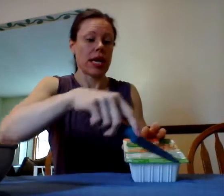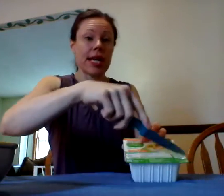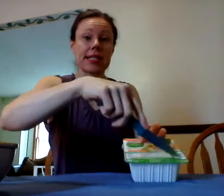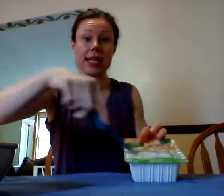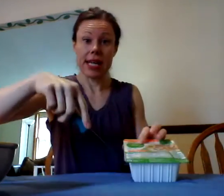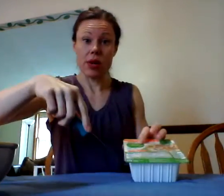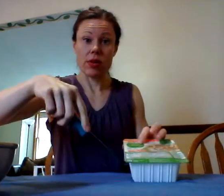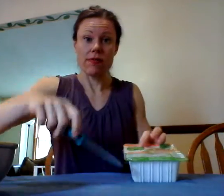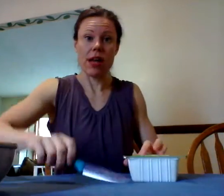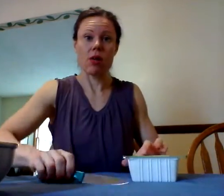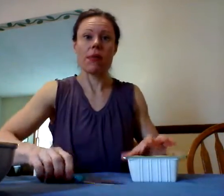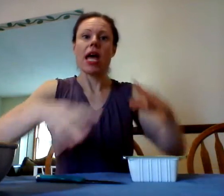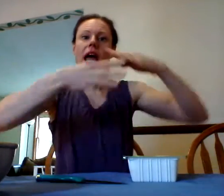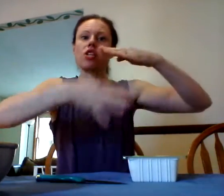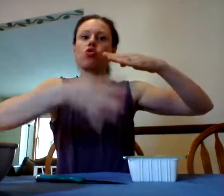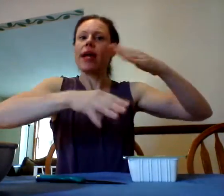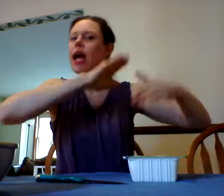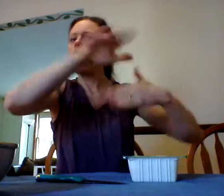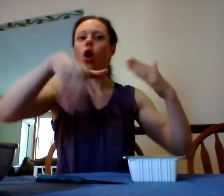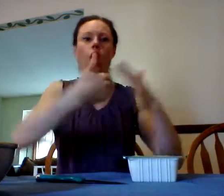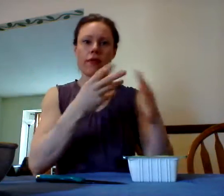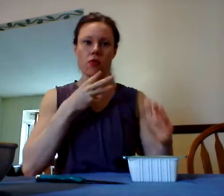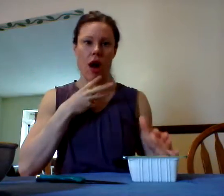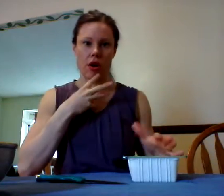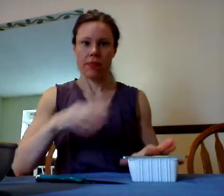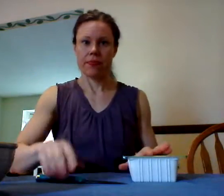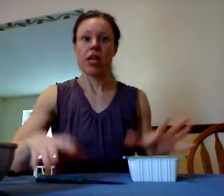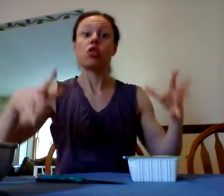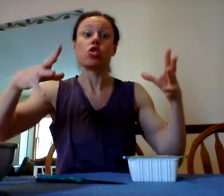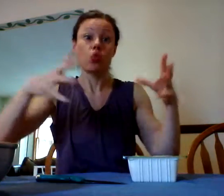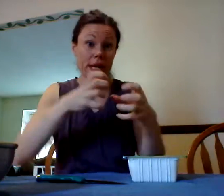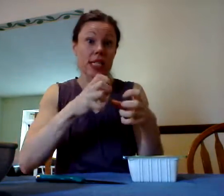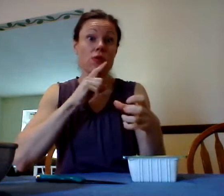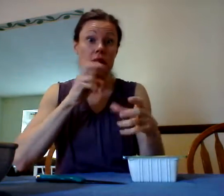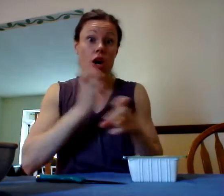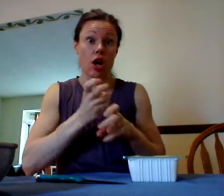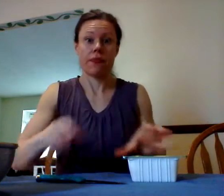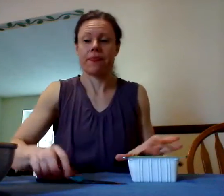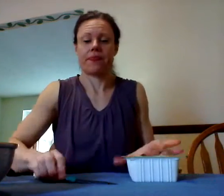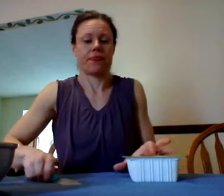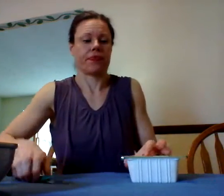and slit it here in the film and drain out all of the water. You can squeeze it really hard.